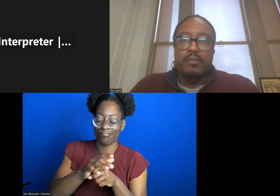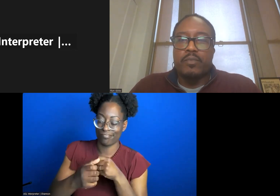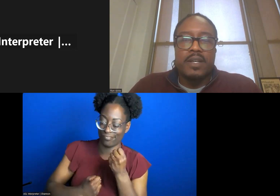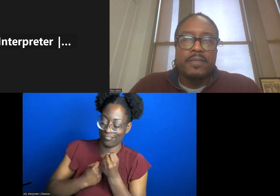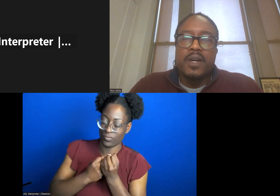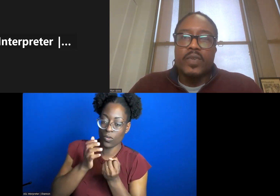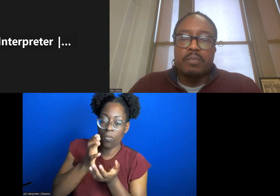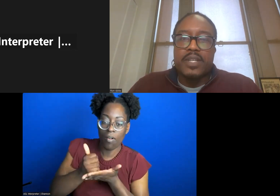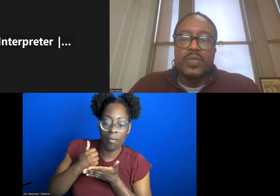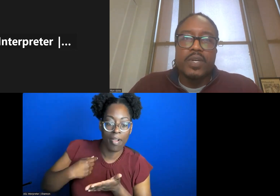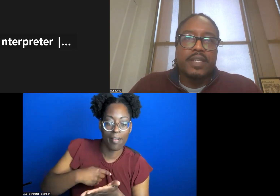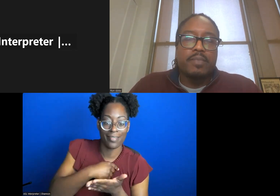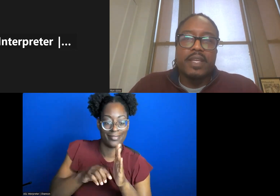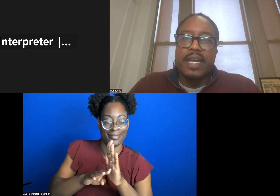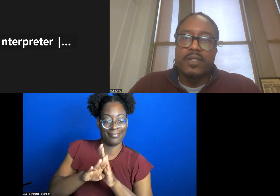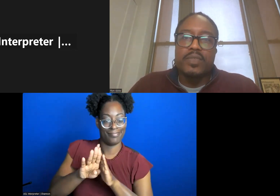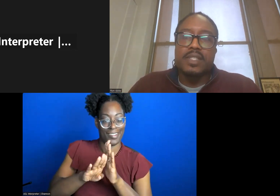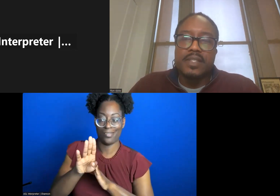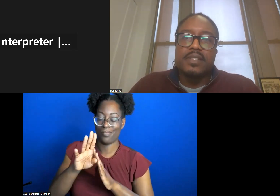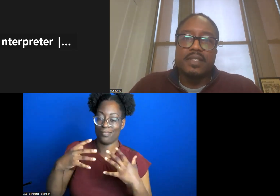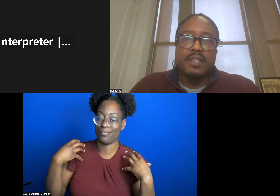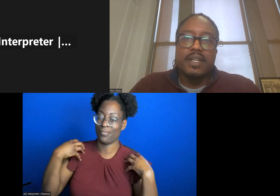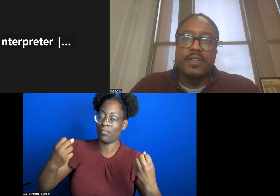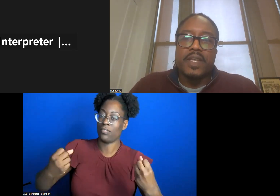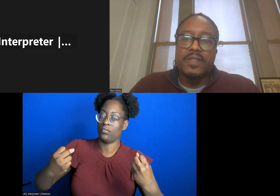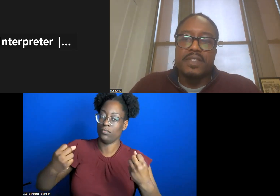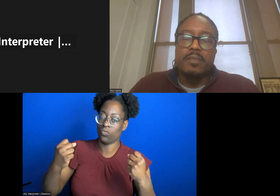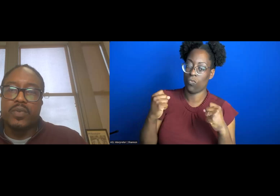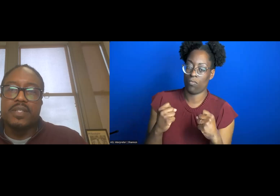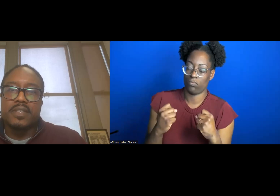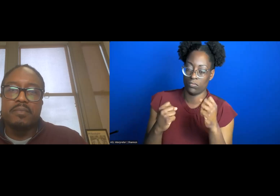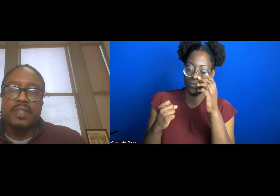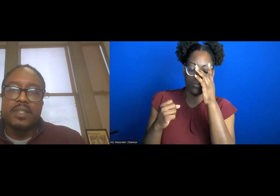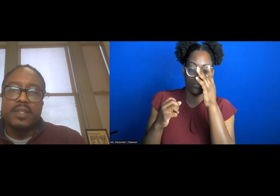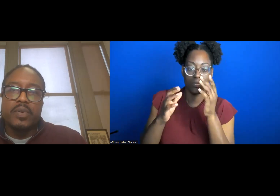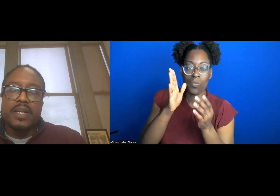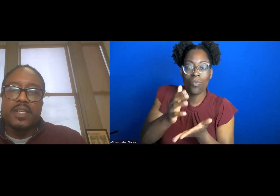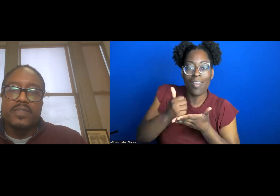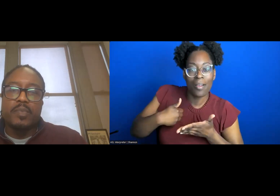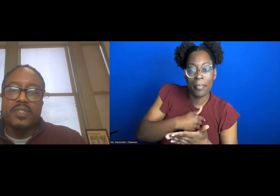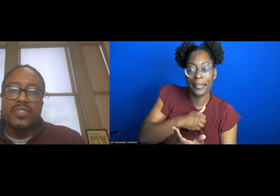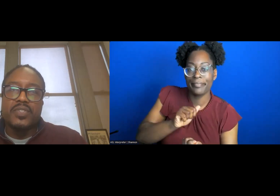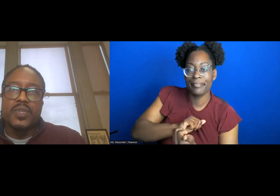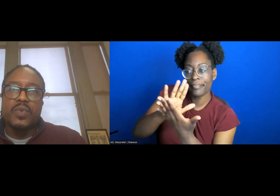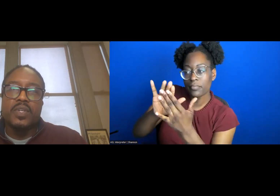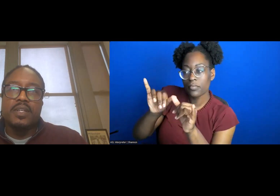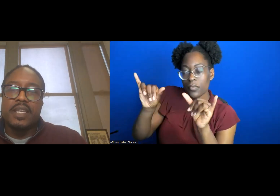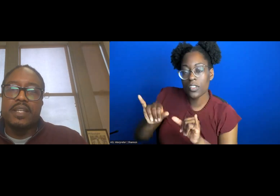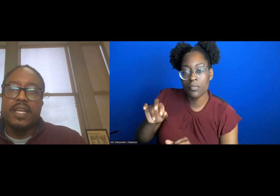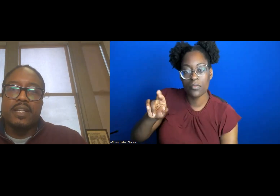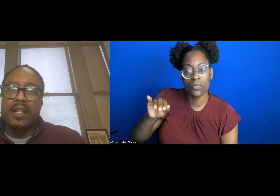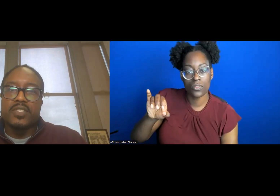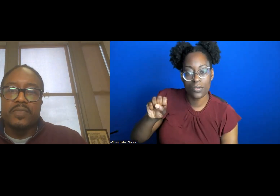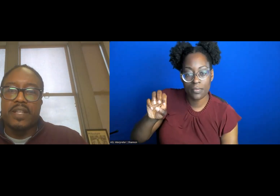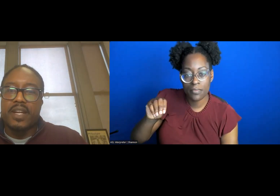that fostering Black joy can be an act of resistance in the face of systemic racism, putting ourselves in a position to,